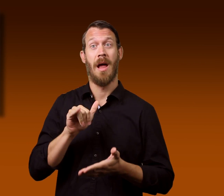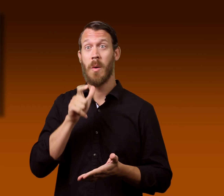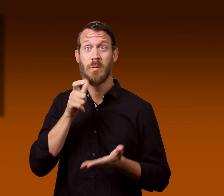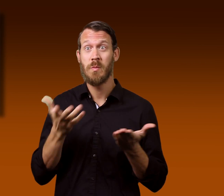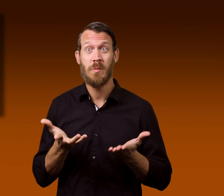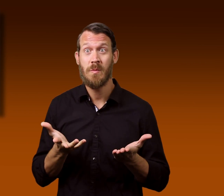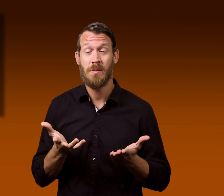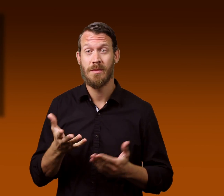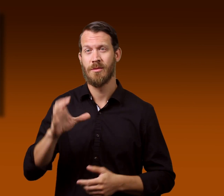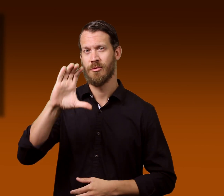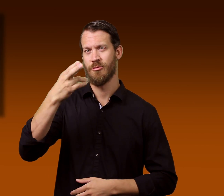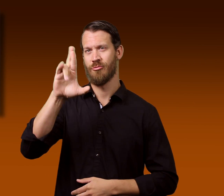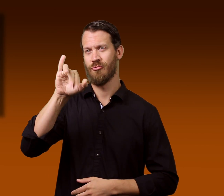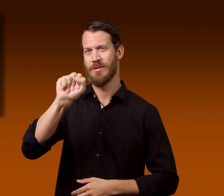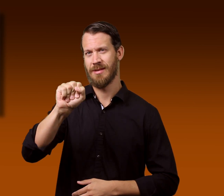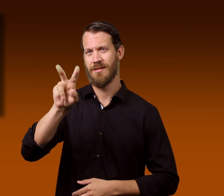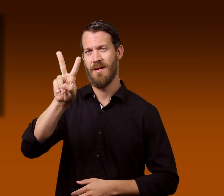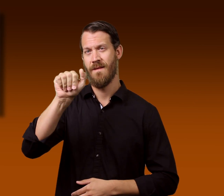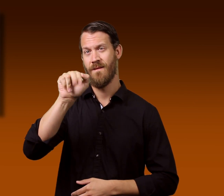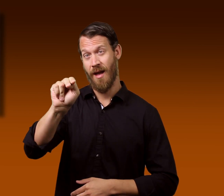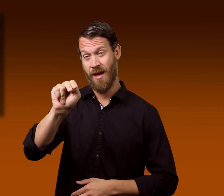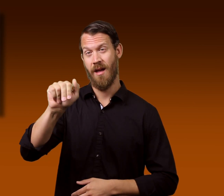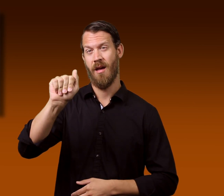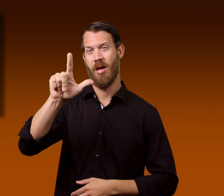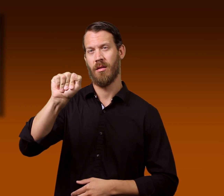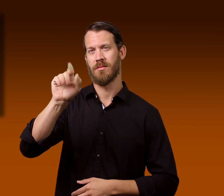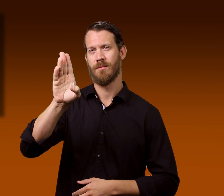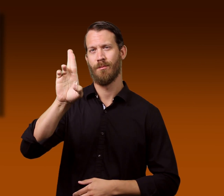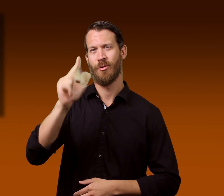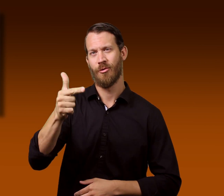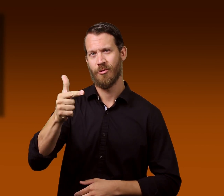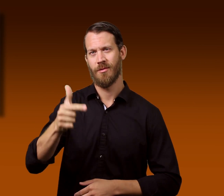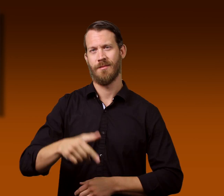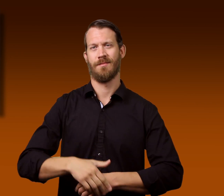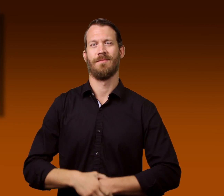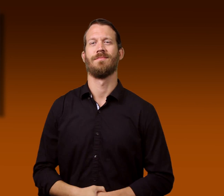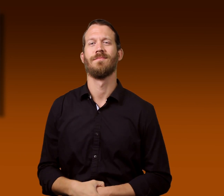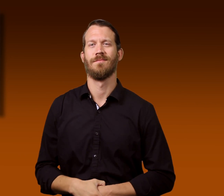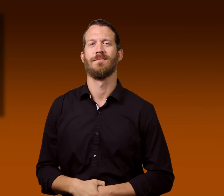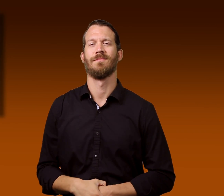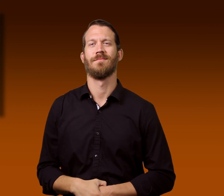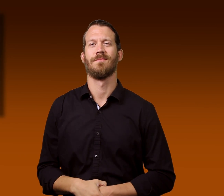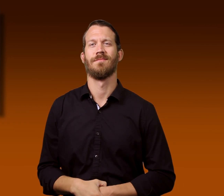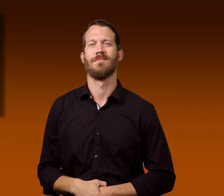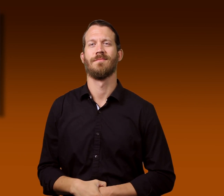The author is Chris Van Allsburg.